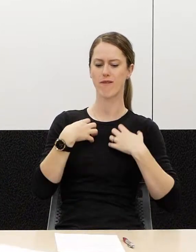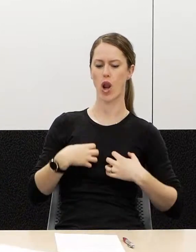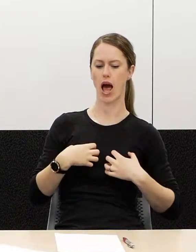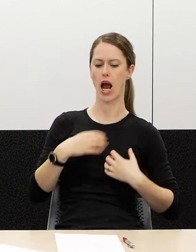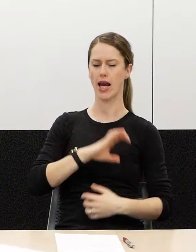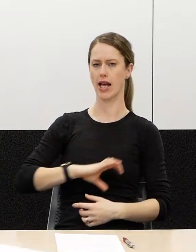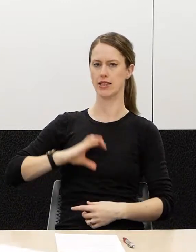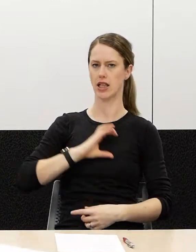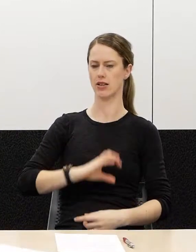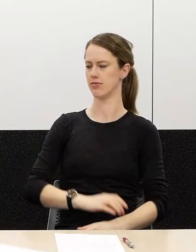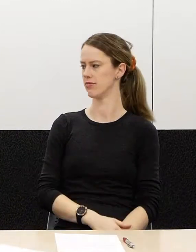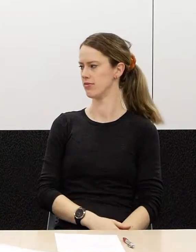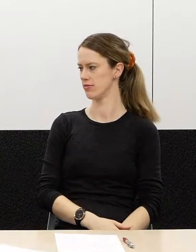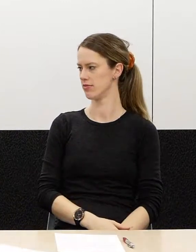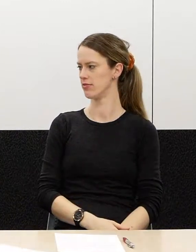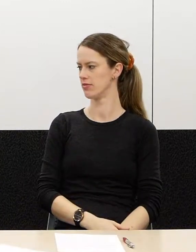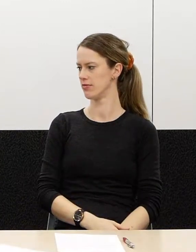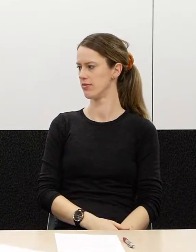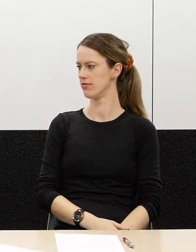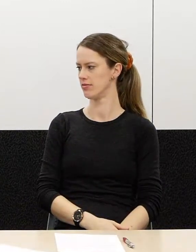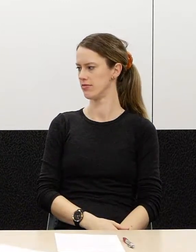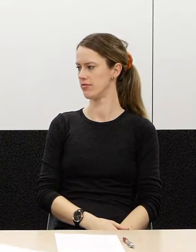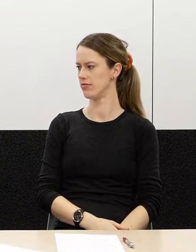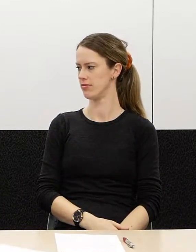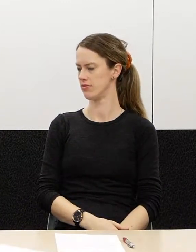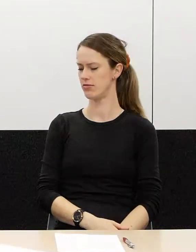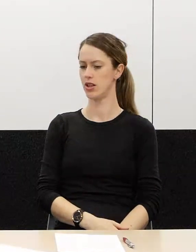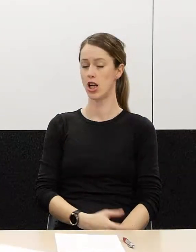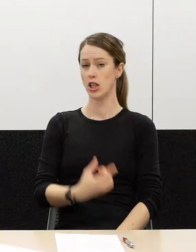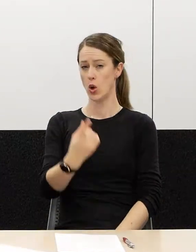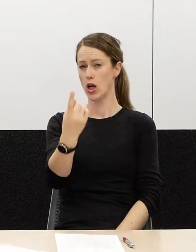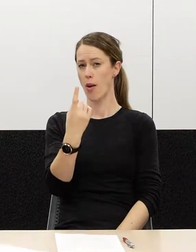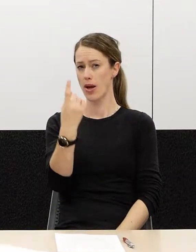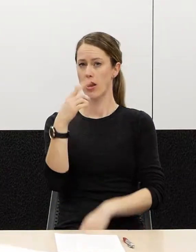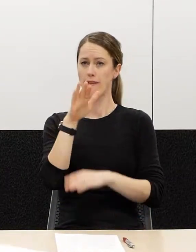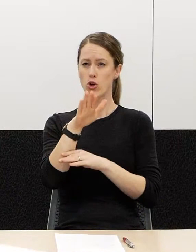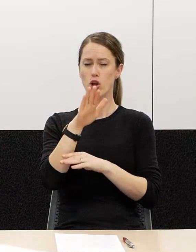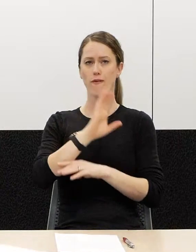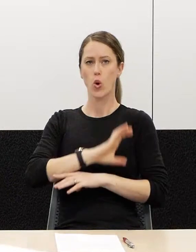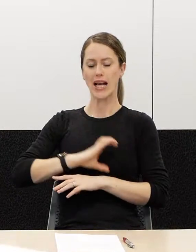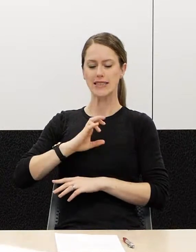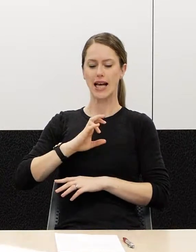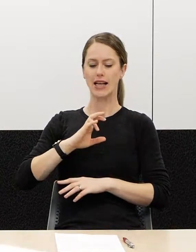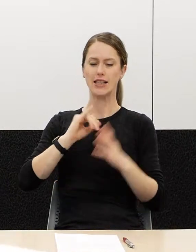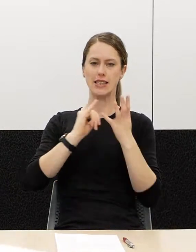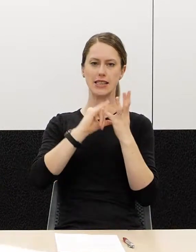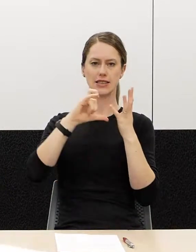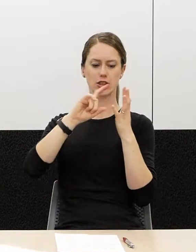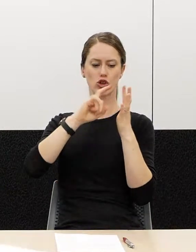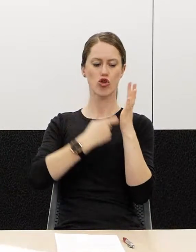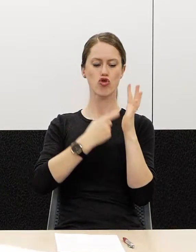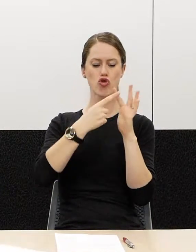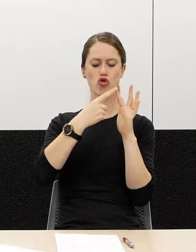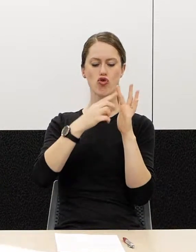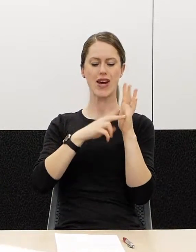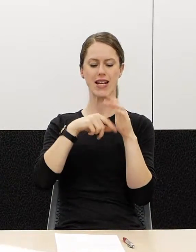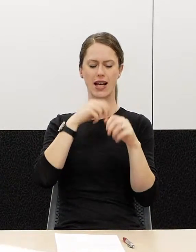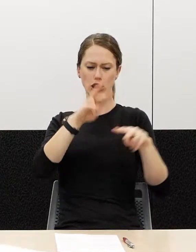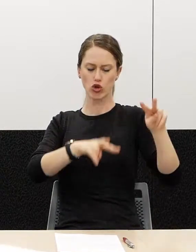cancer? So on the horizon in terms of cancer screening, probably there are